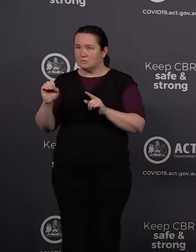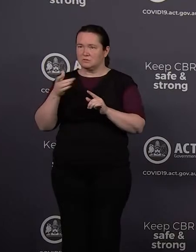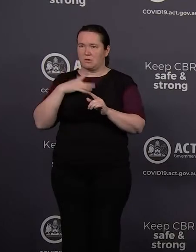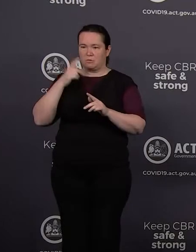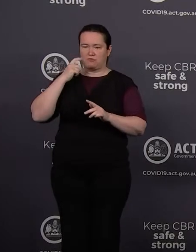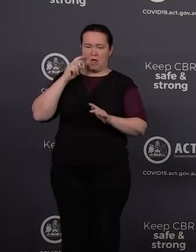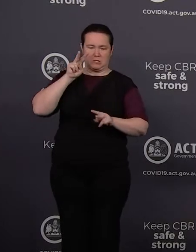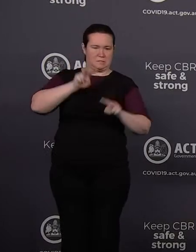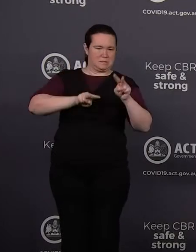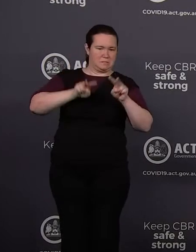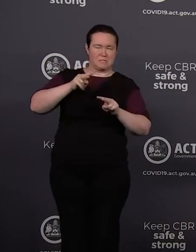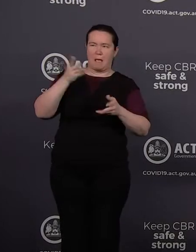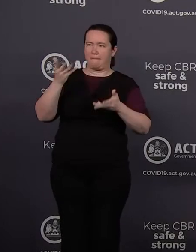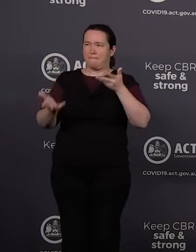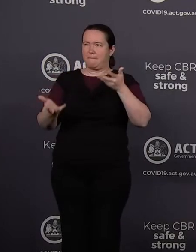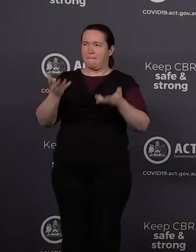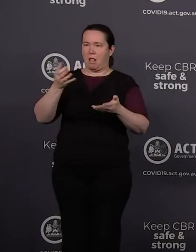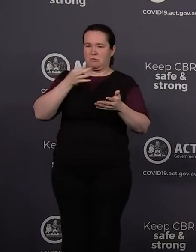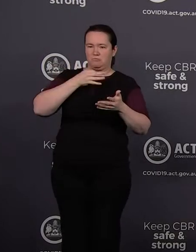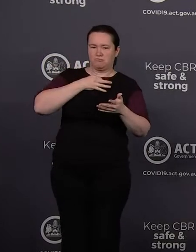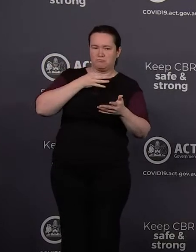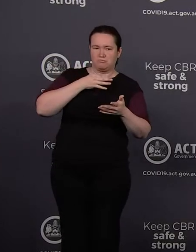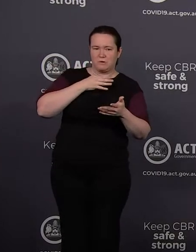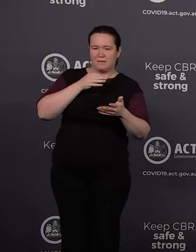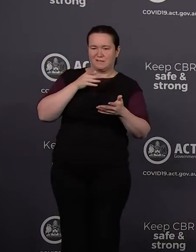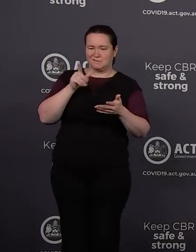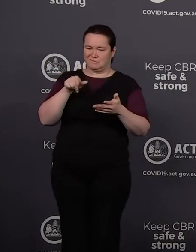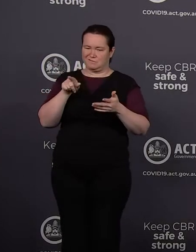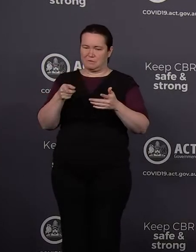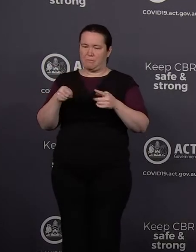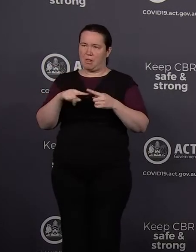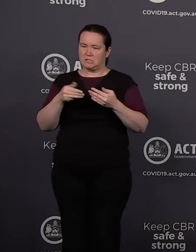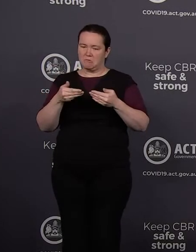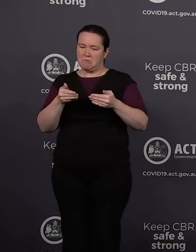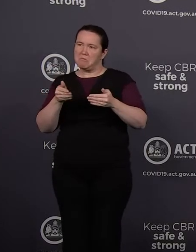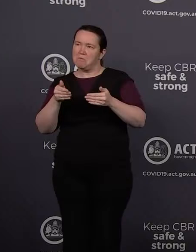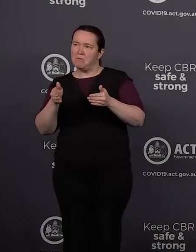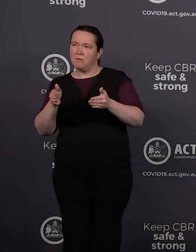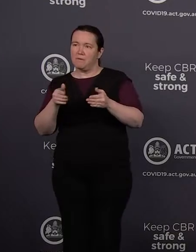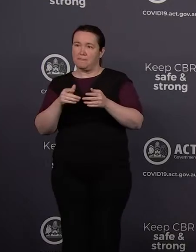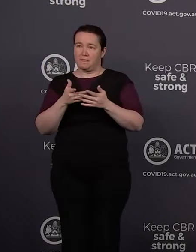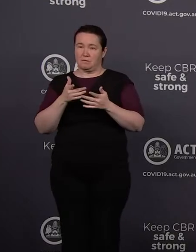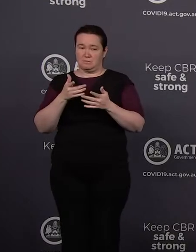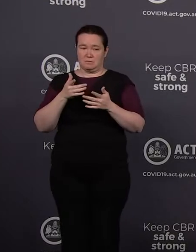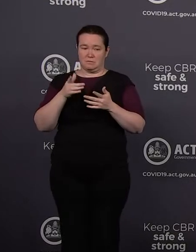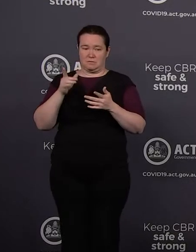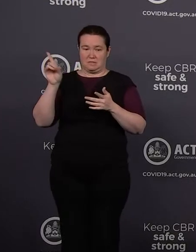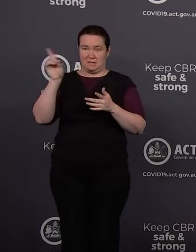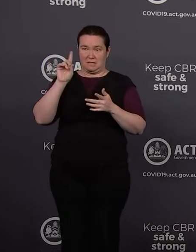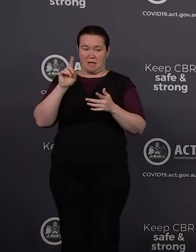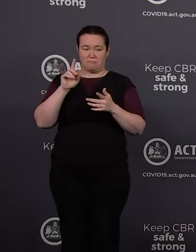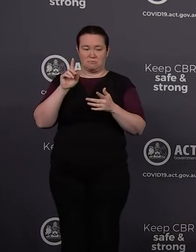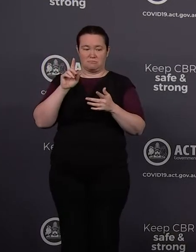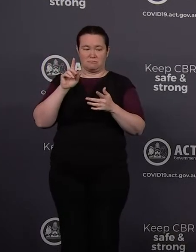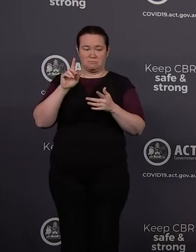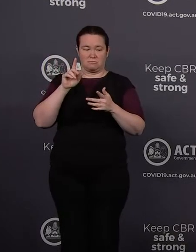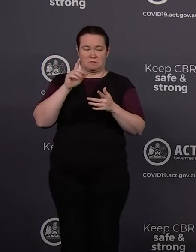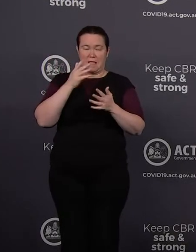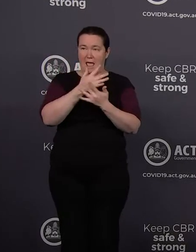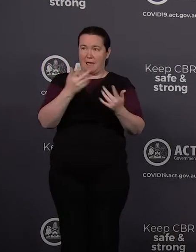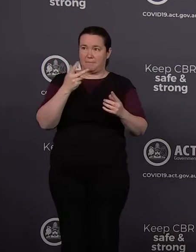to balance every day between now and when we anticipate on the current vaccine